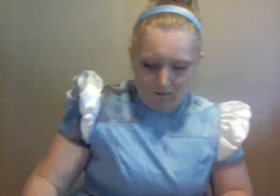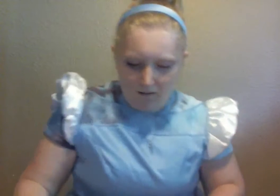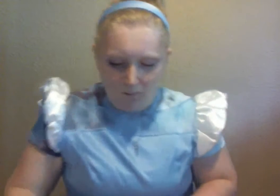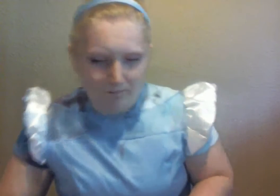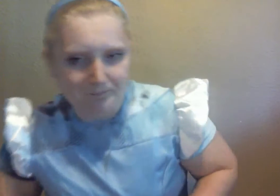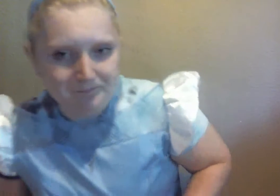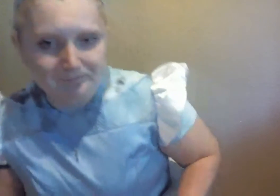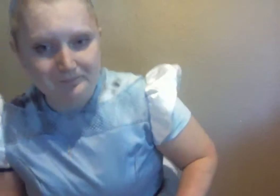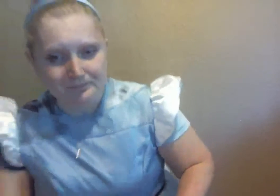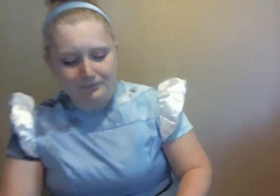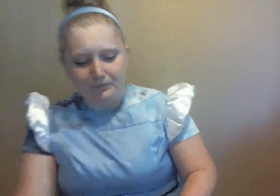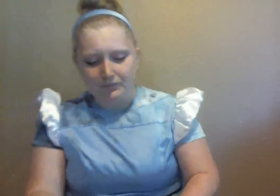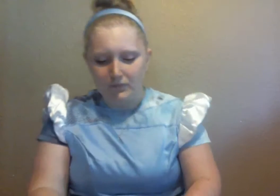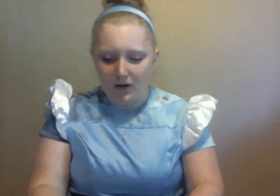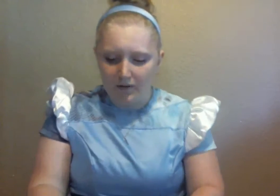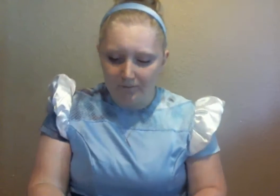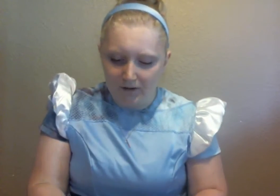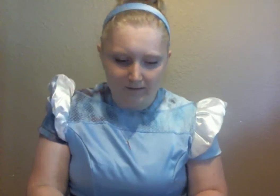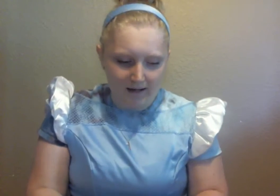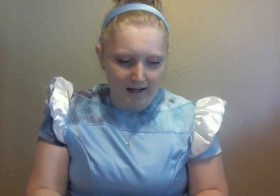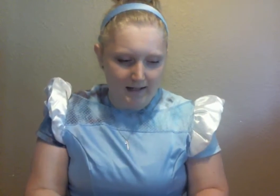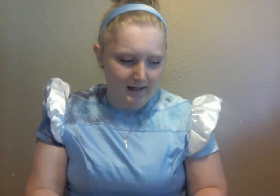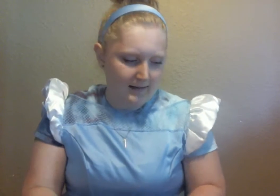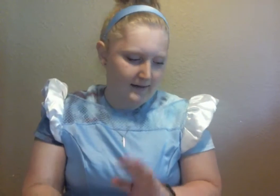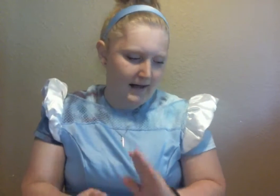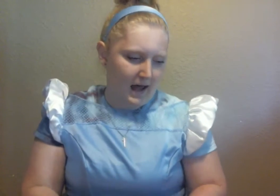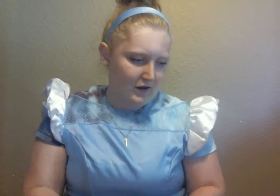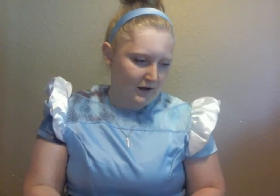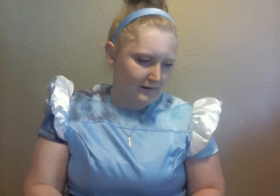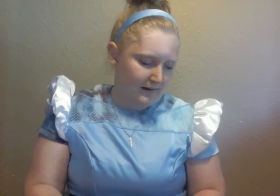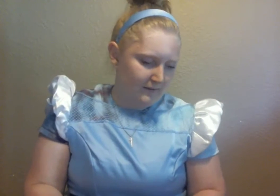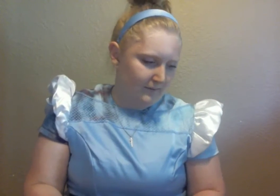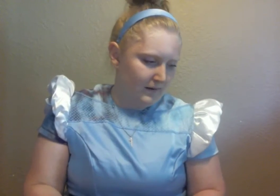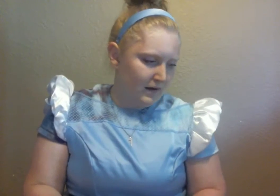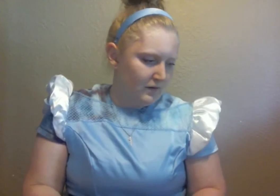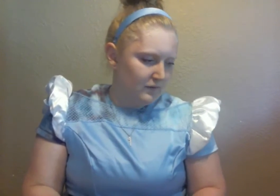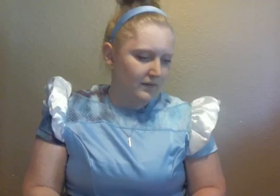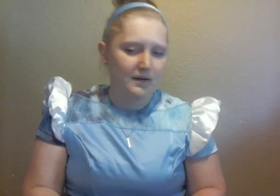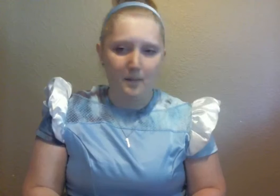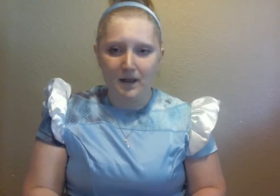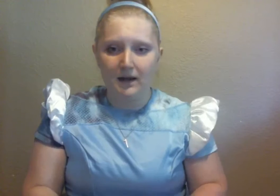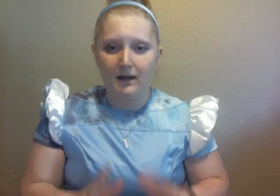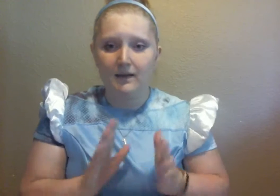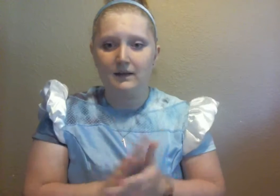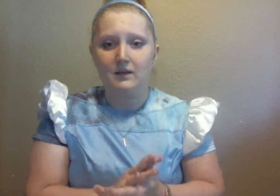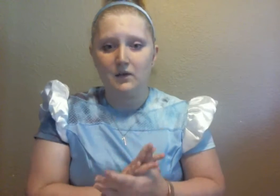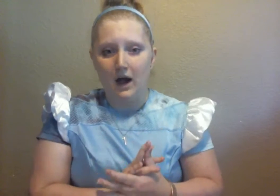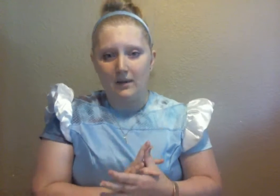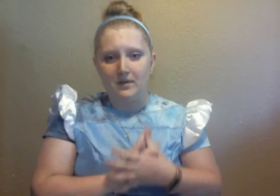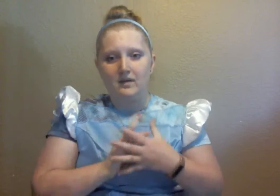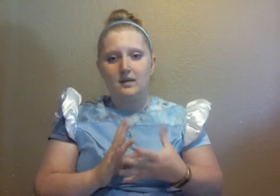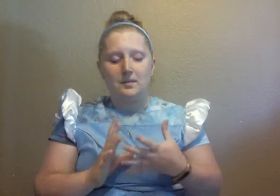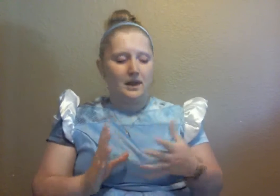so the first thing I need is an adjective. So something that describes something else.